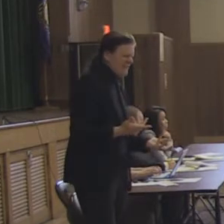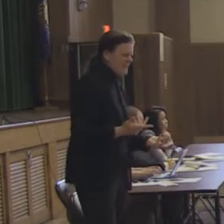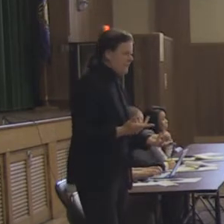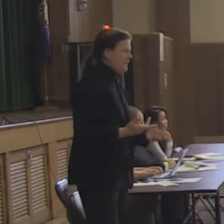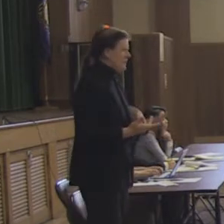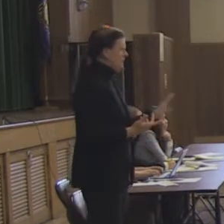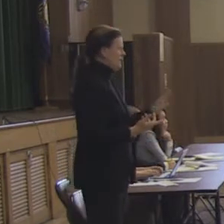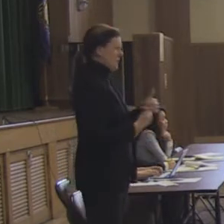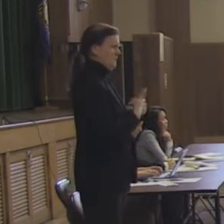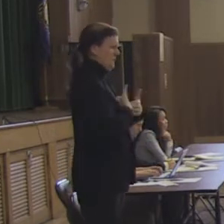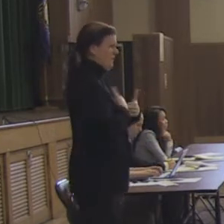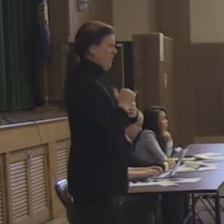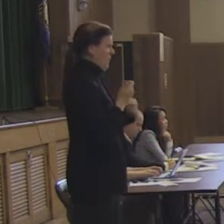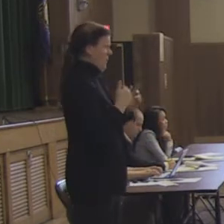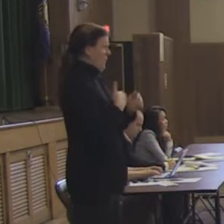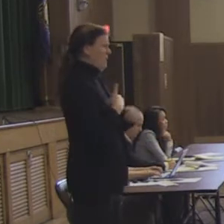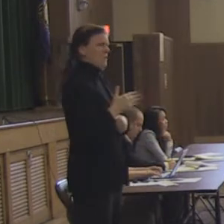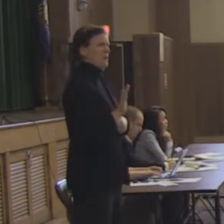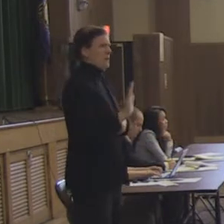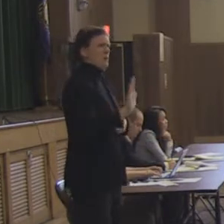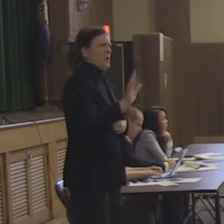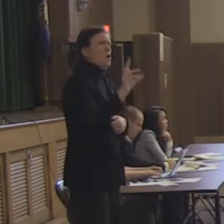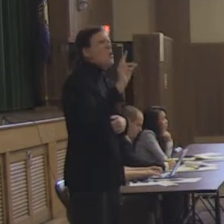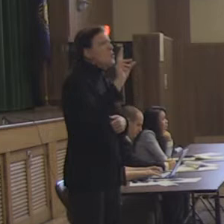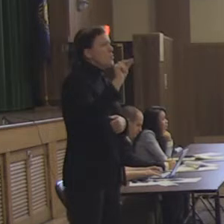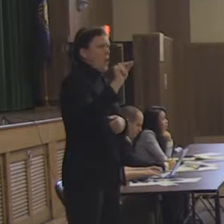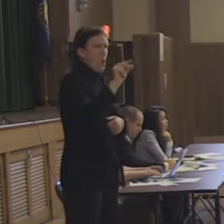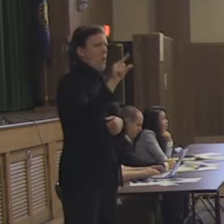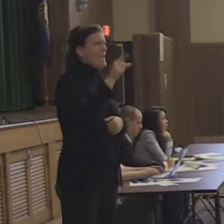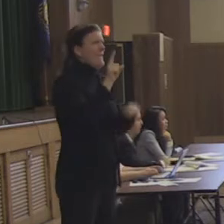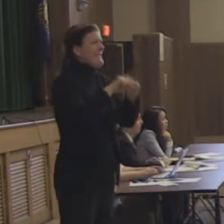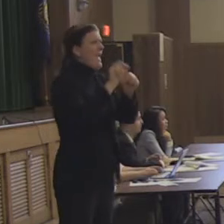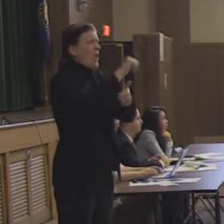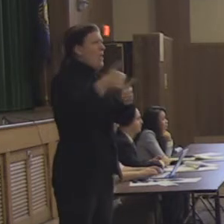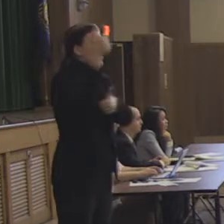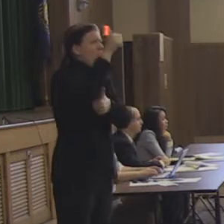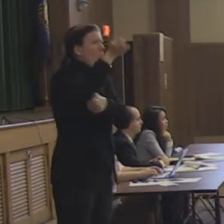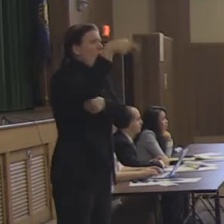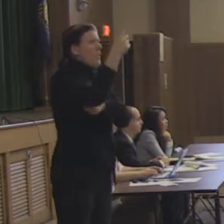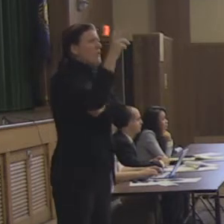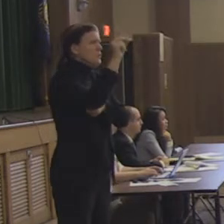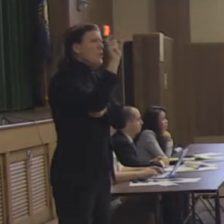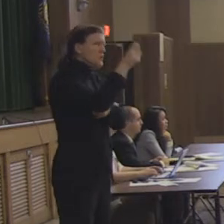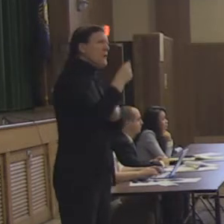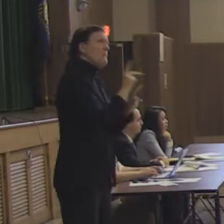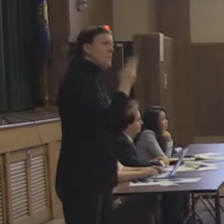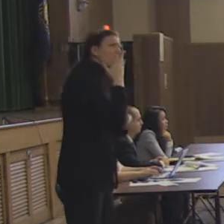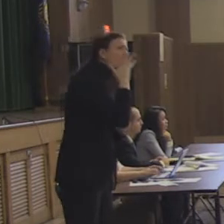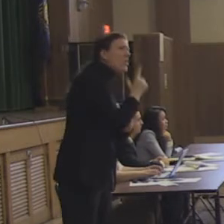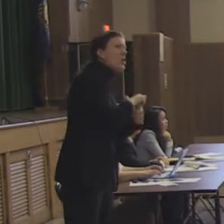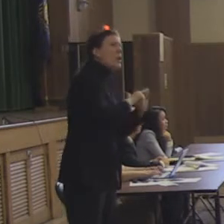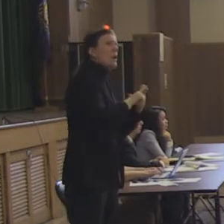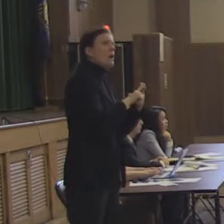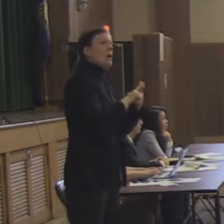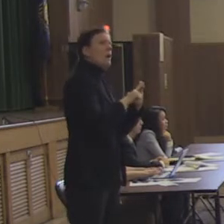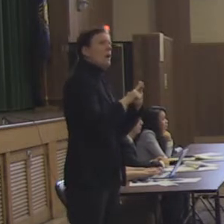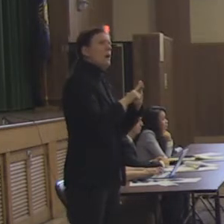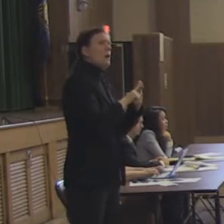clear, myself and other members of the community and other legislators, that it would exclude people of color, it would exclude people